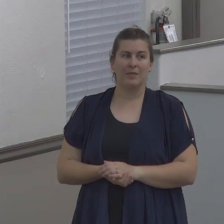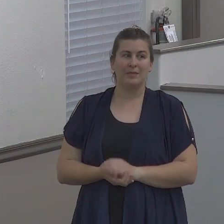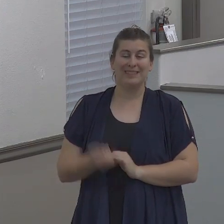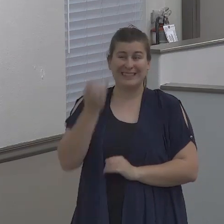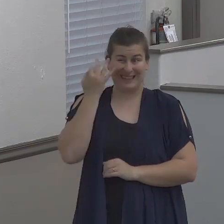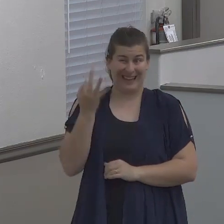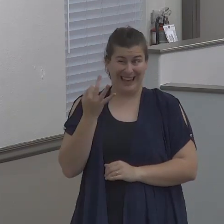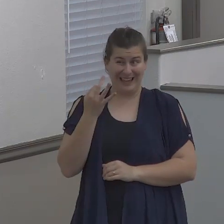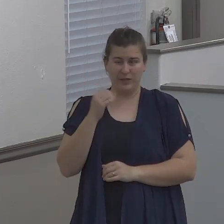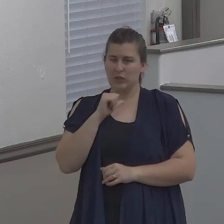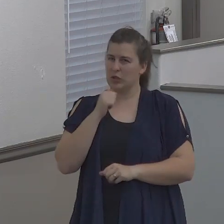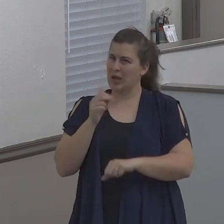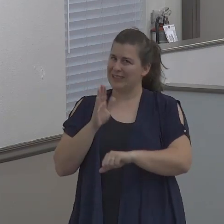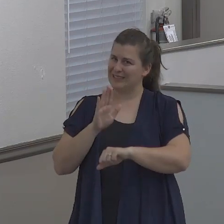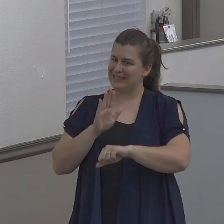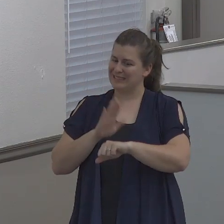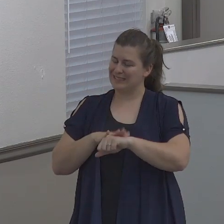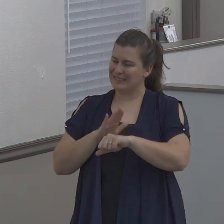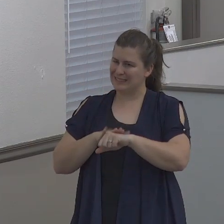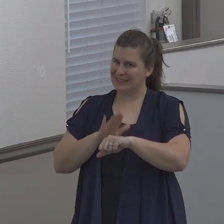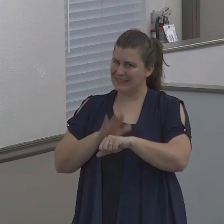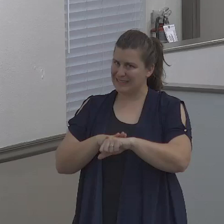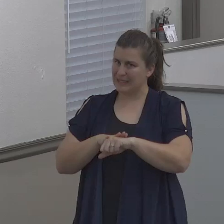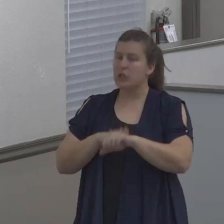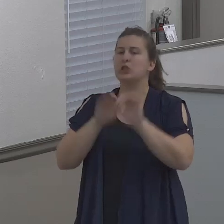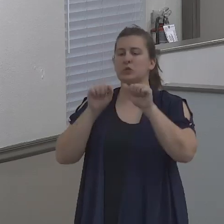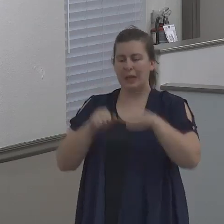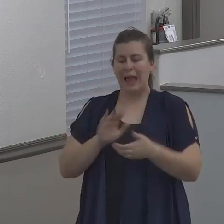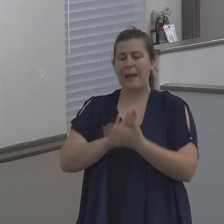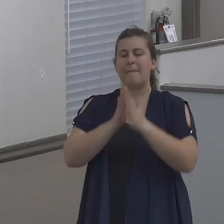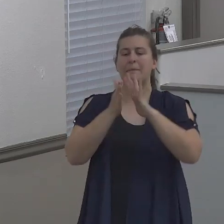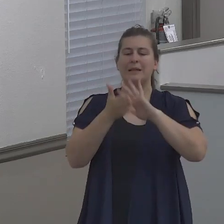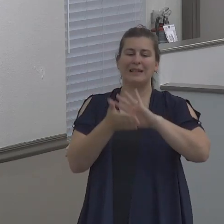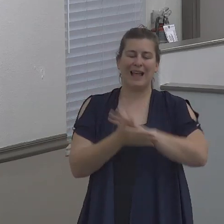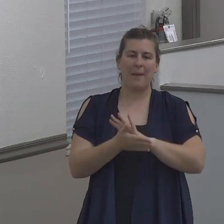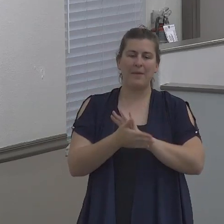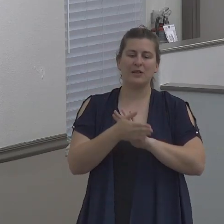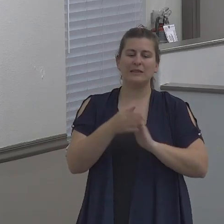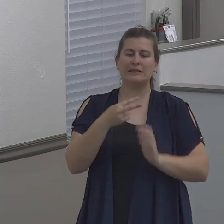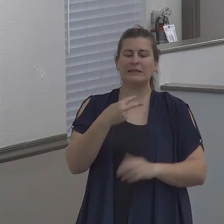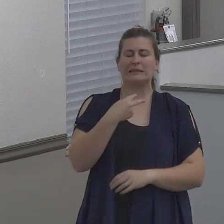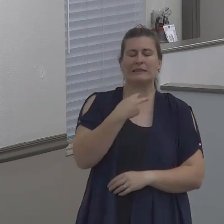to, that if you're not careful, you can get into a rut.